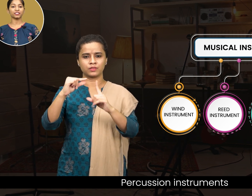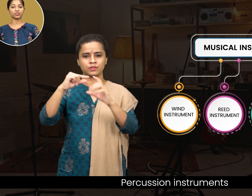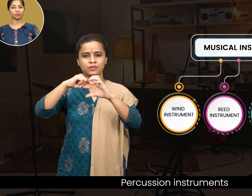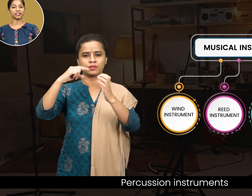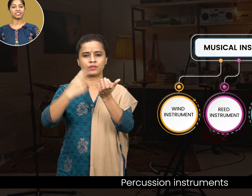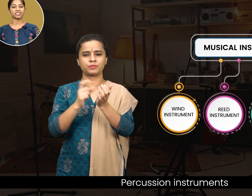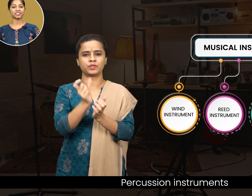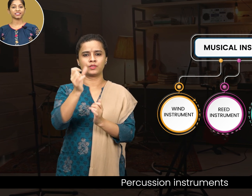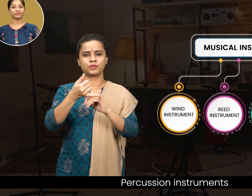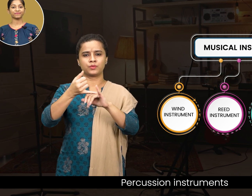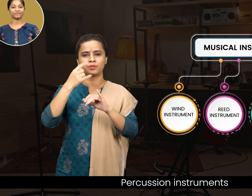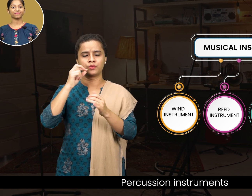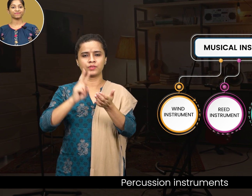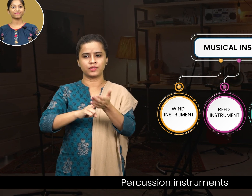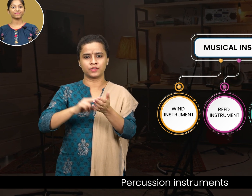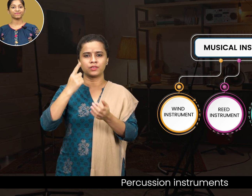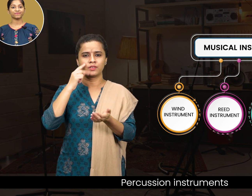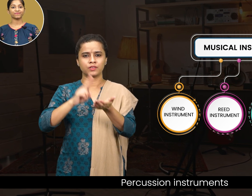percussion instruments.